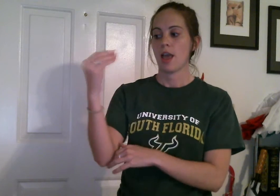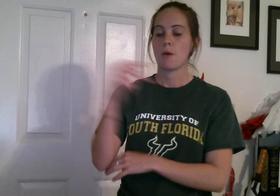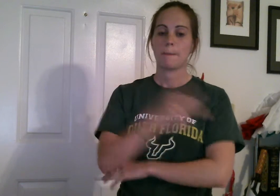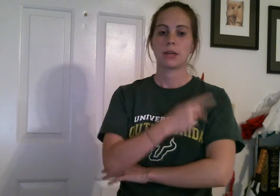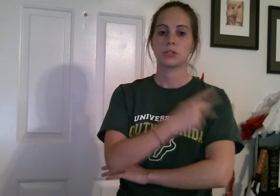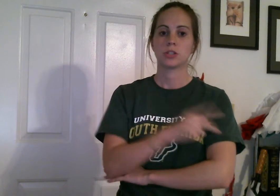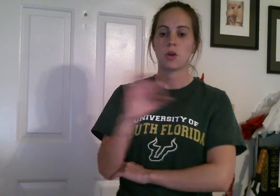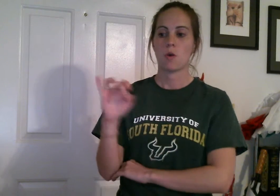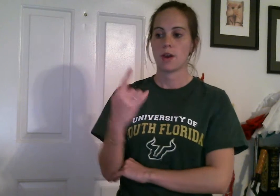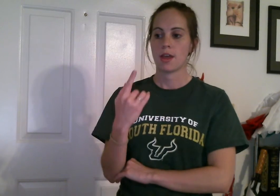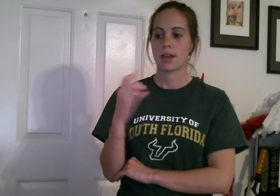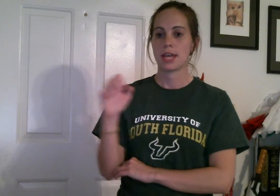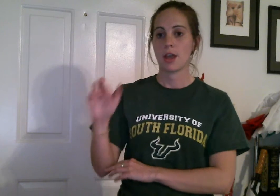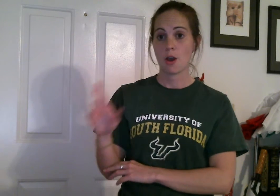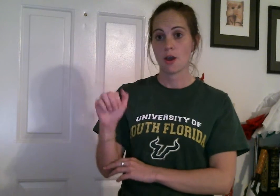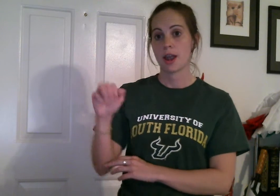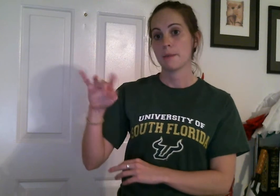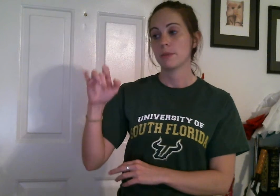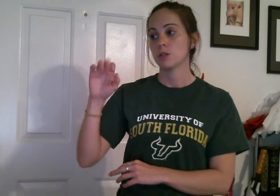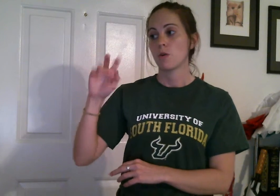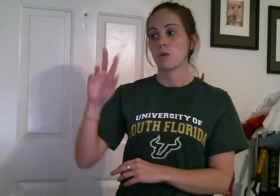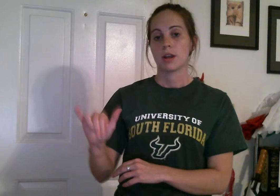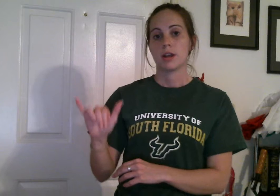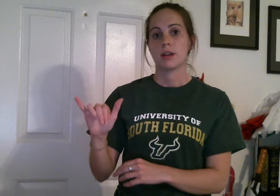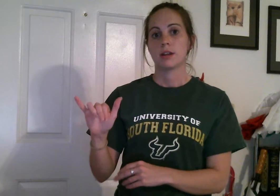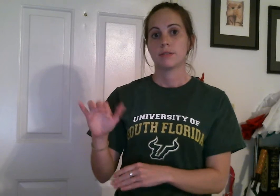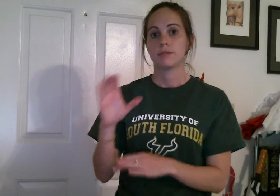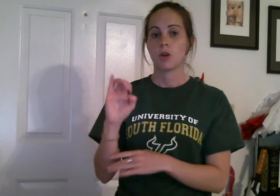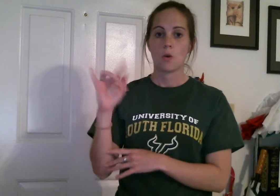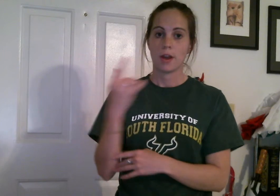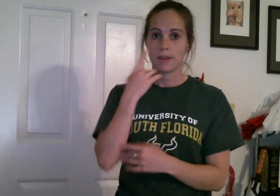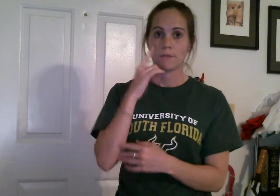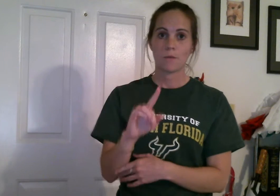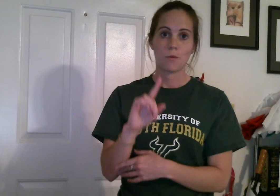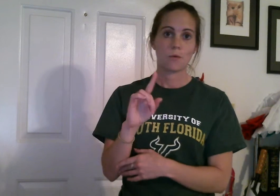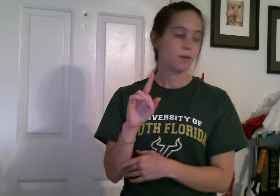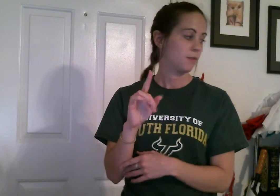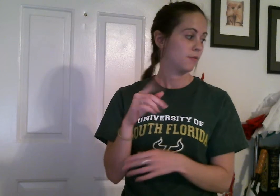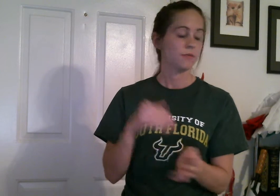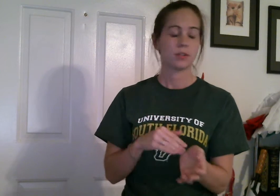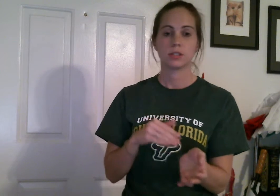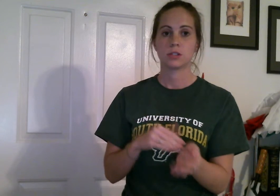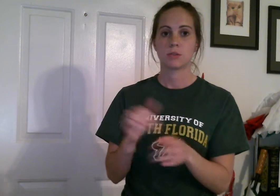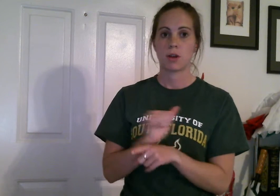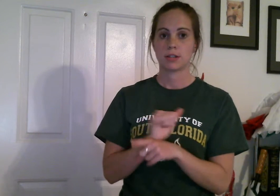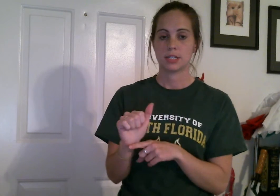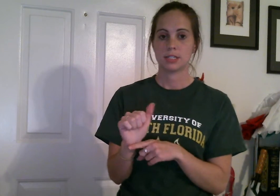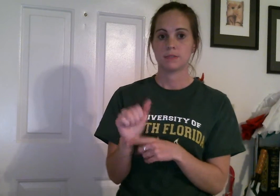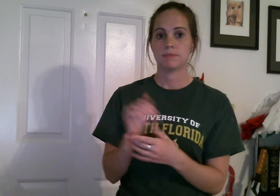ER, ambulatory, and basically coding for physician group practices. Also,